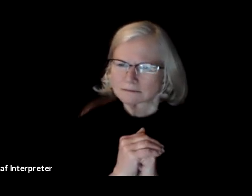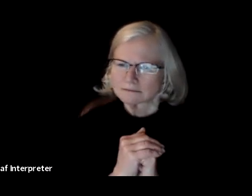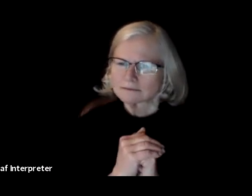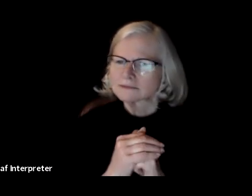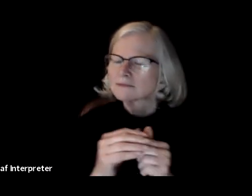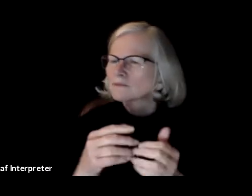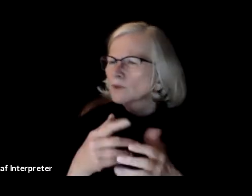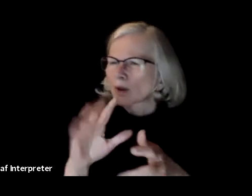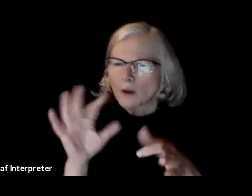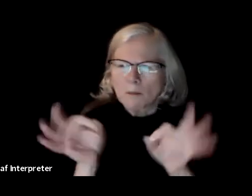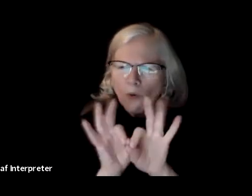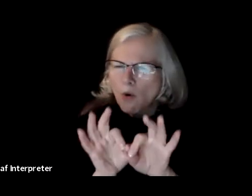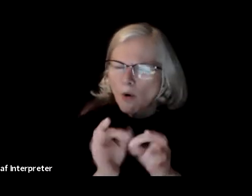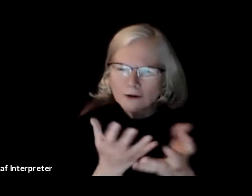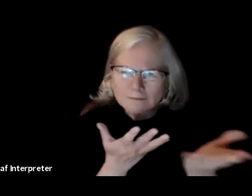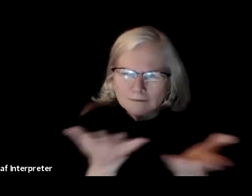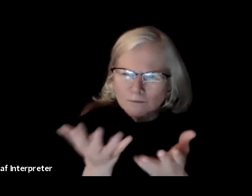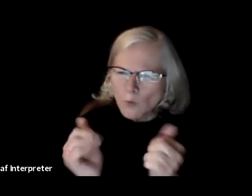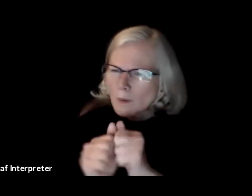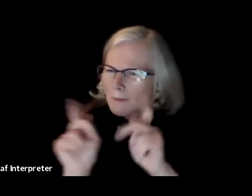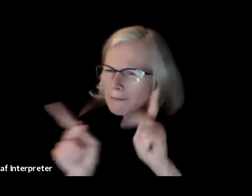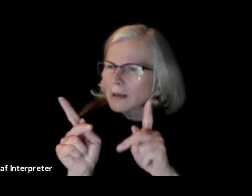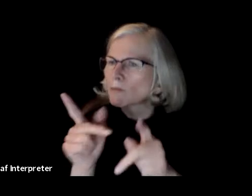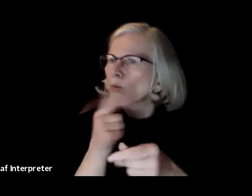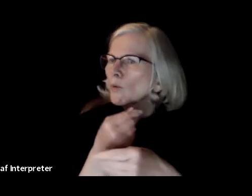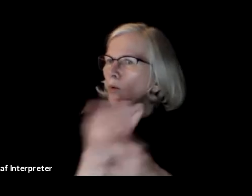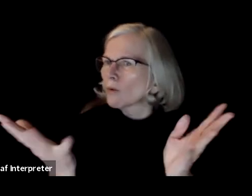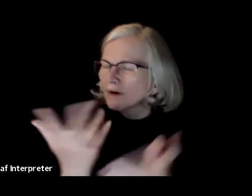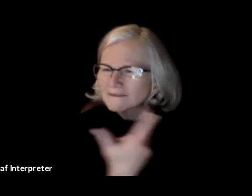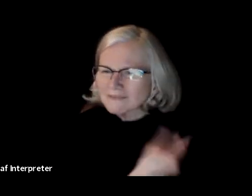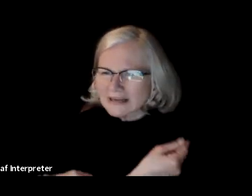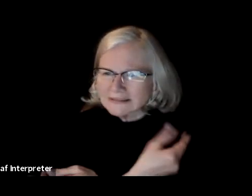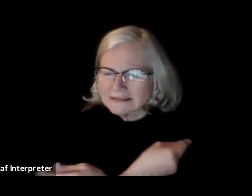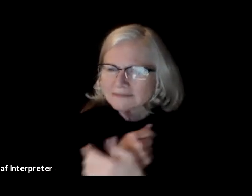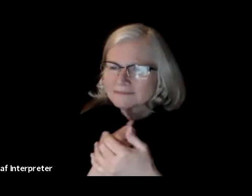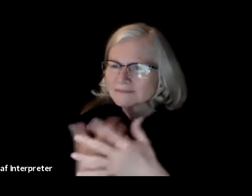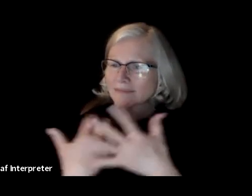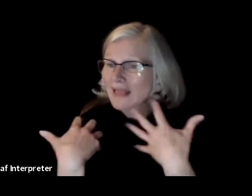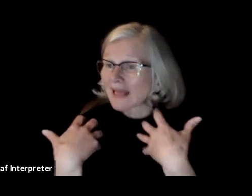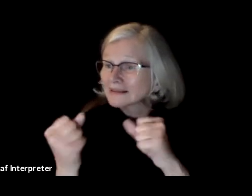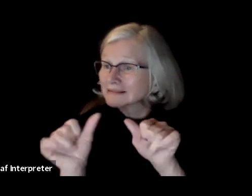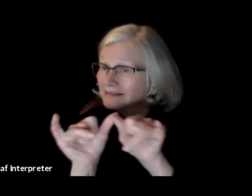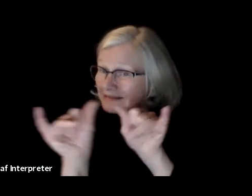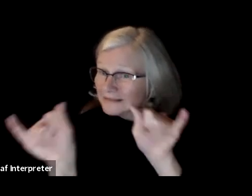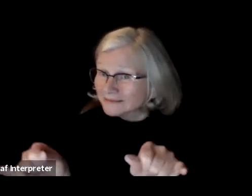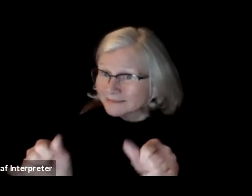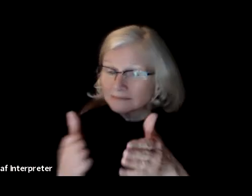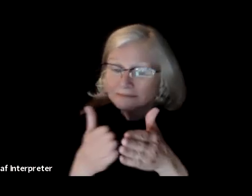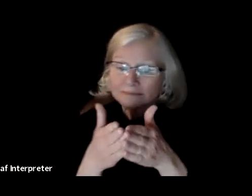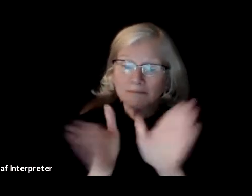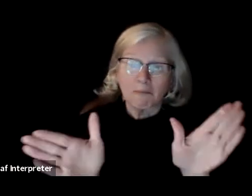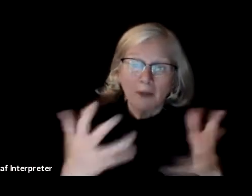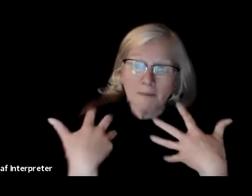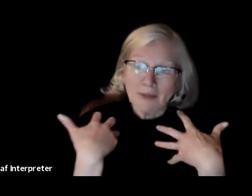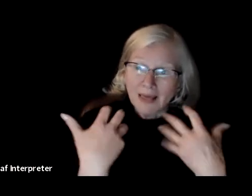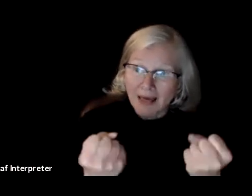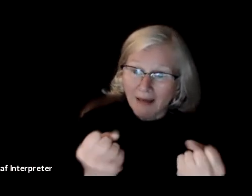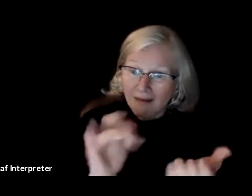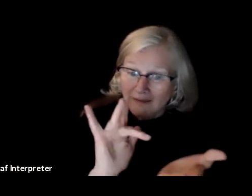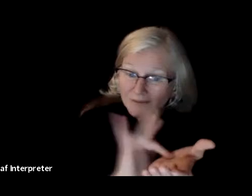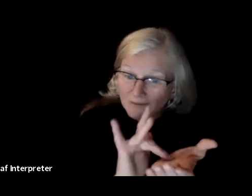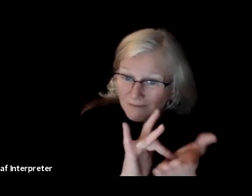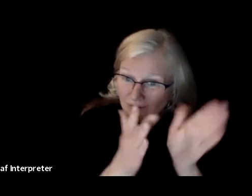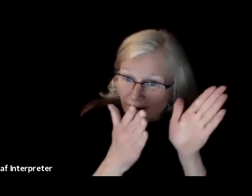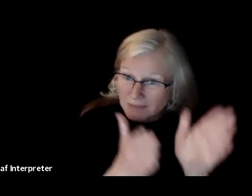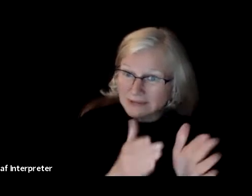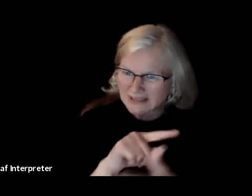vaccinating around the state, our health systems, our local public health agencies, our pharmacies, to make sure that there is a system in place